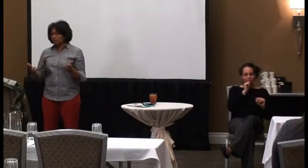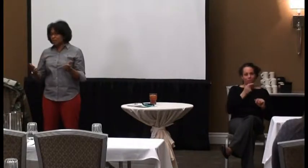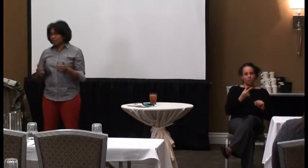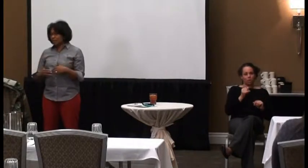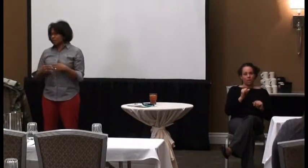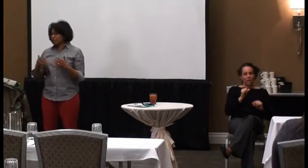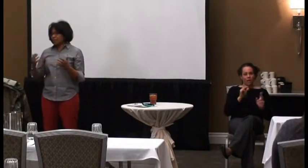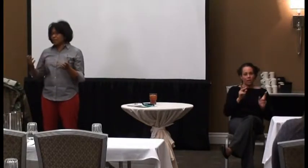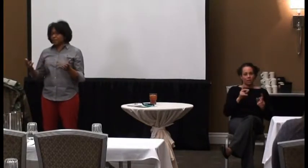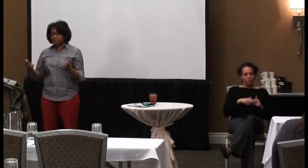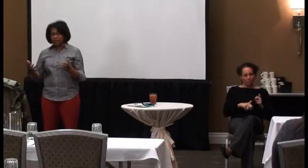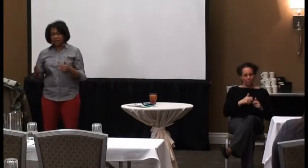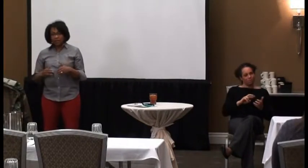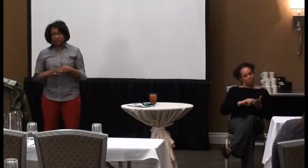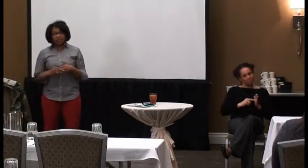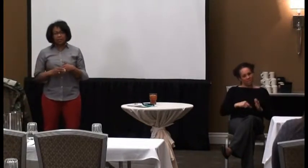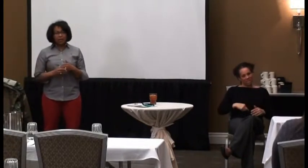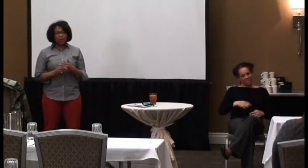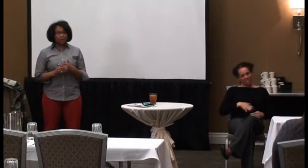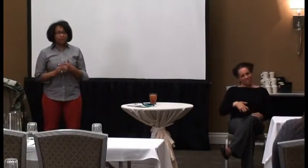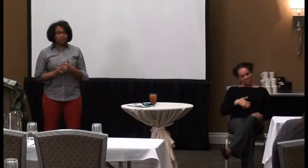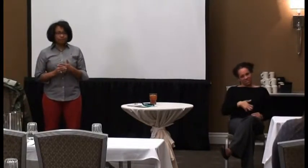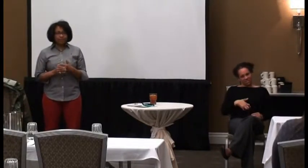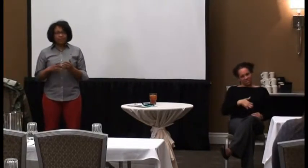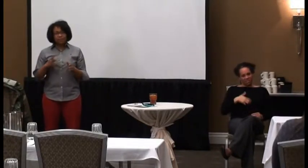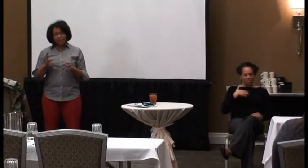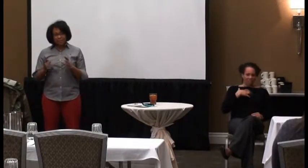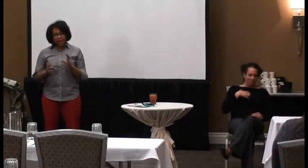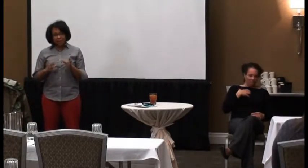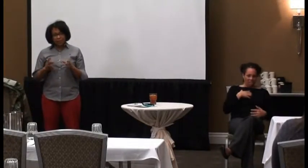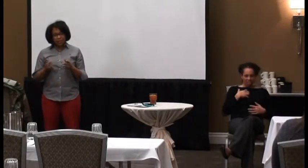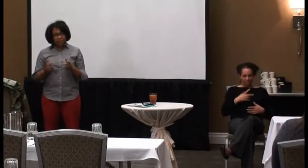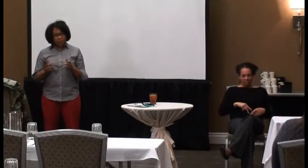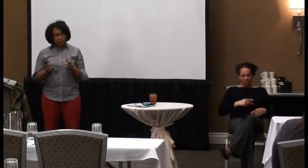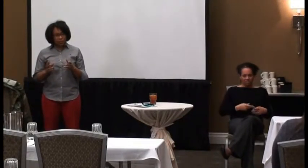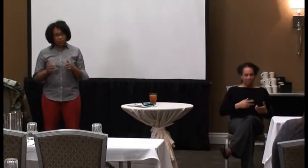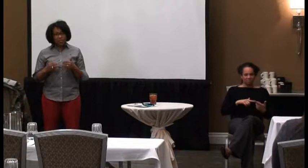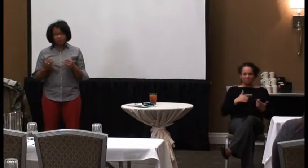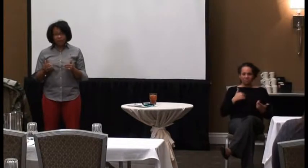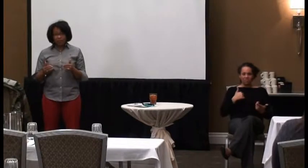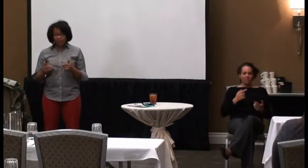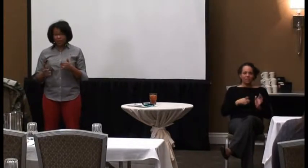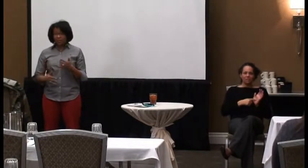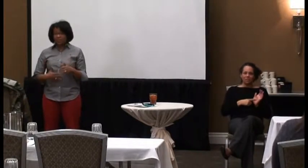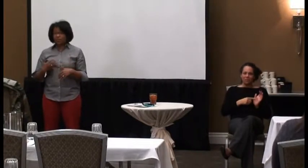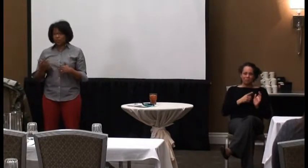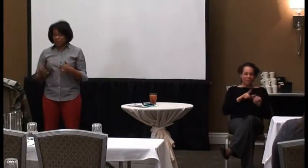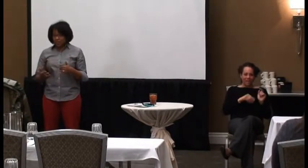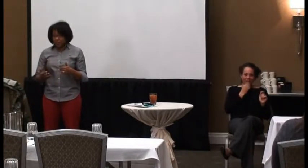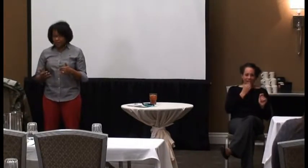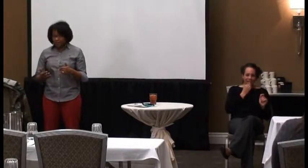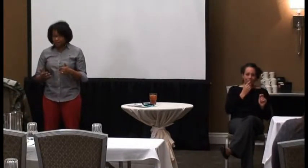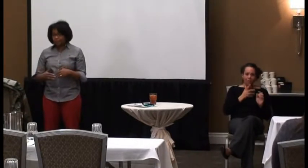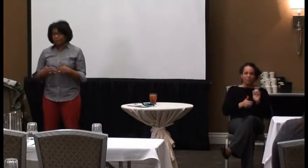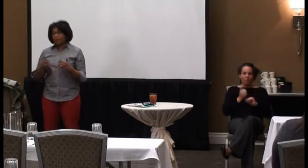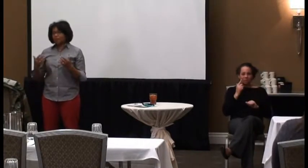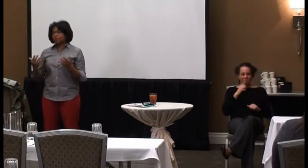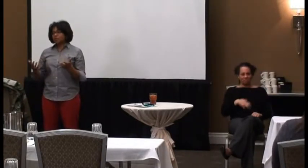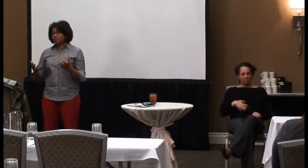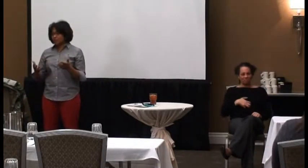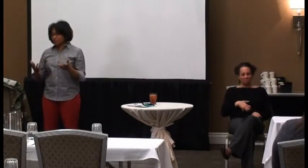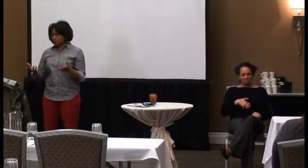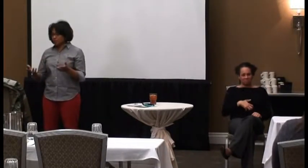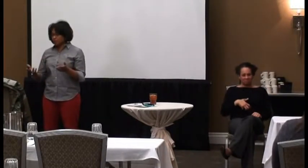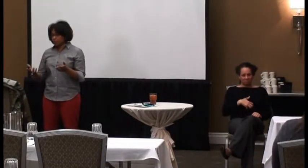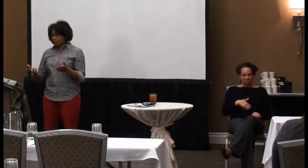very nauseated, stomach upset. Sometimes their appetite decreases, but it's primarily because of the nausea. And then